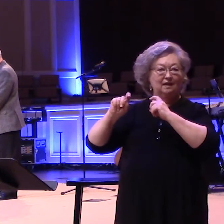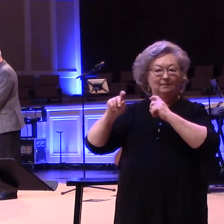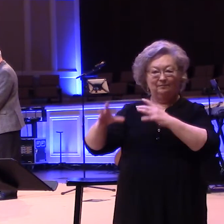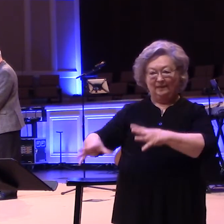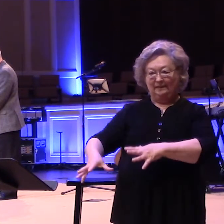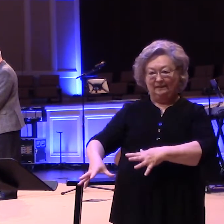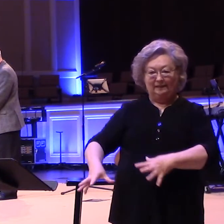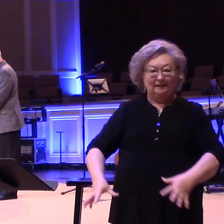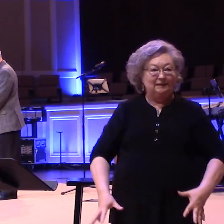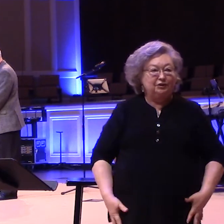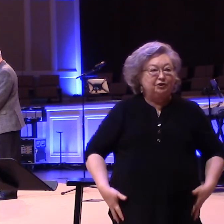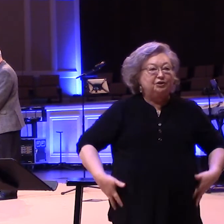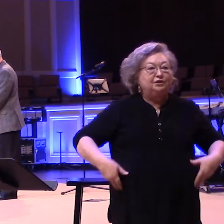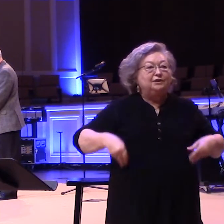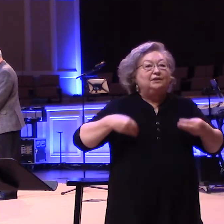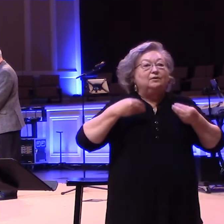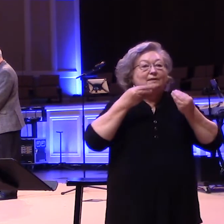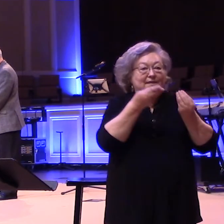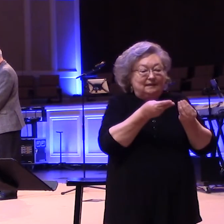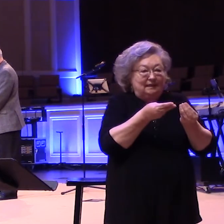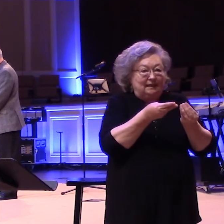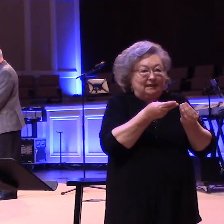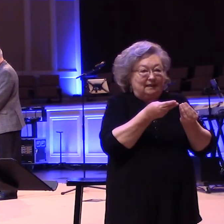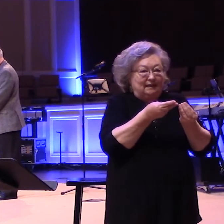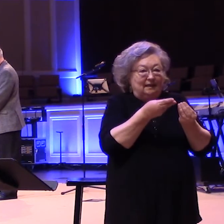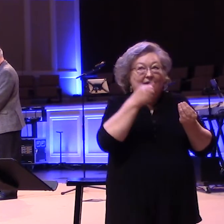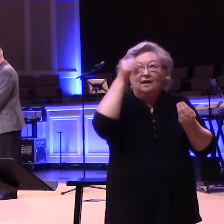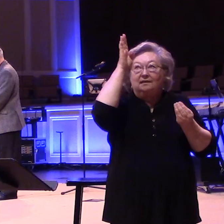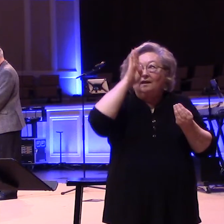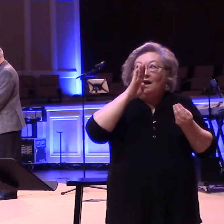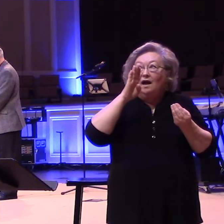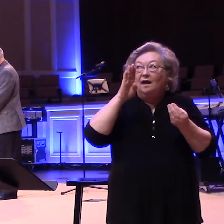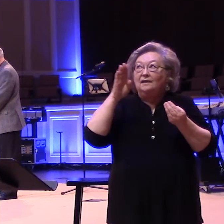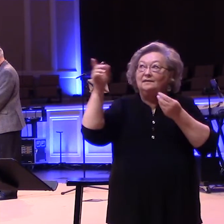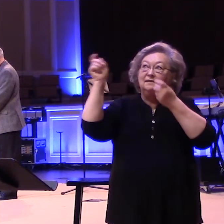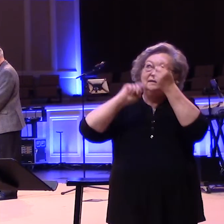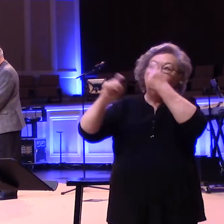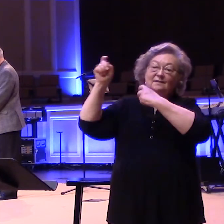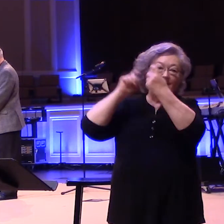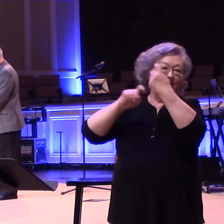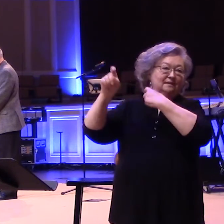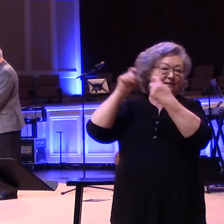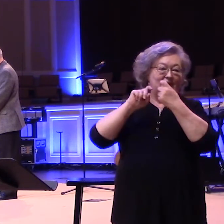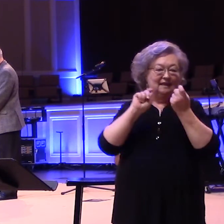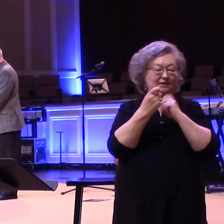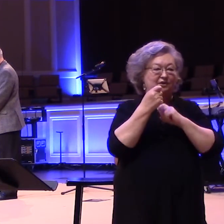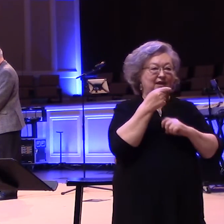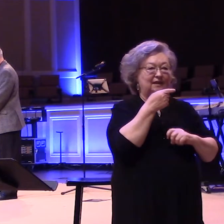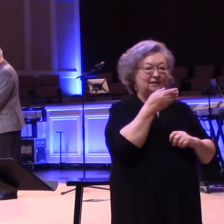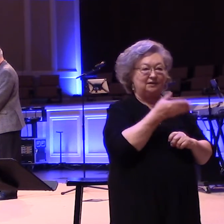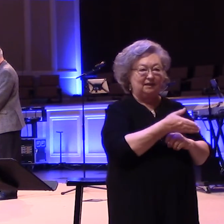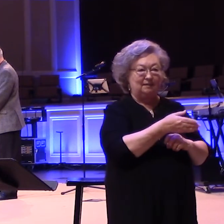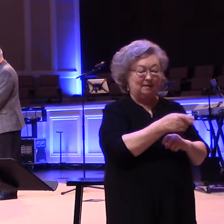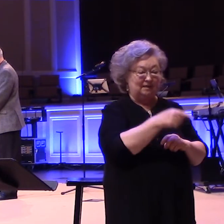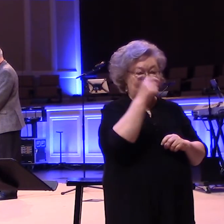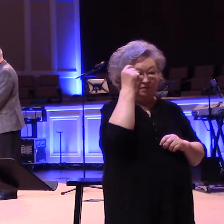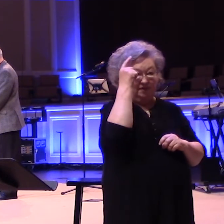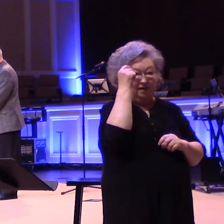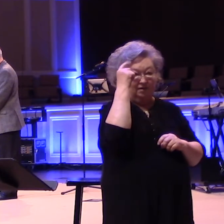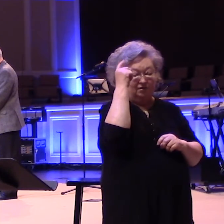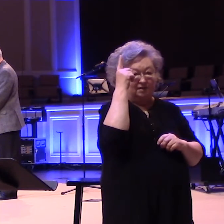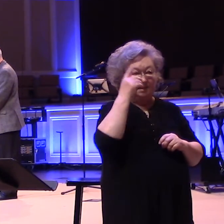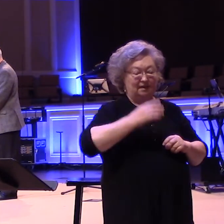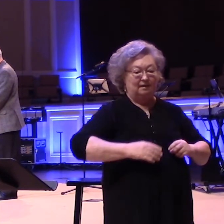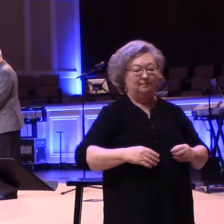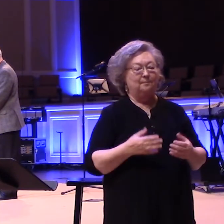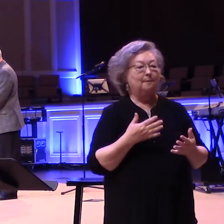That they're changed by the generosity of God. And so the place you may need to begin this morning, even if you don't like the message I just preached,